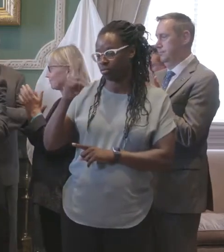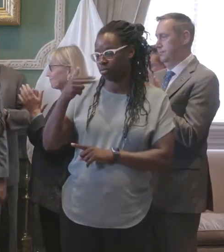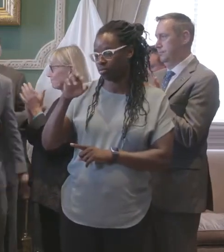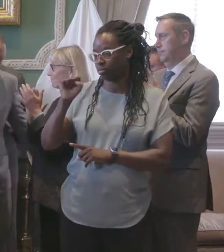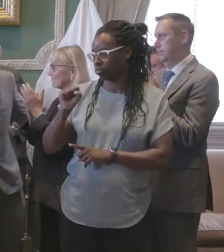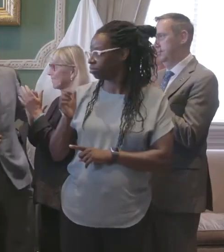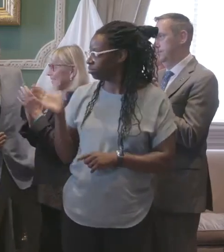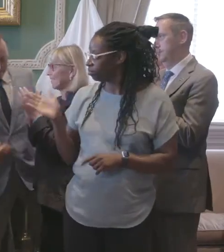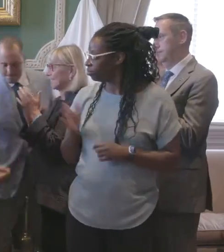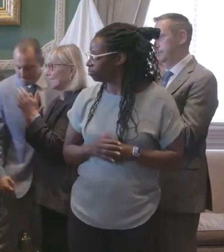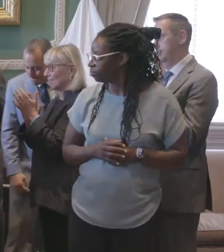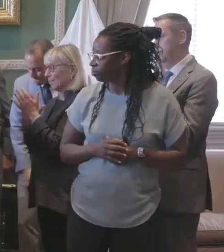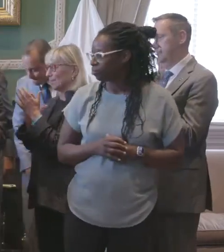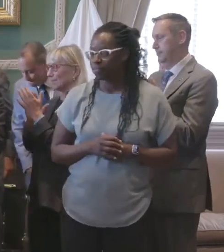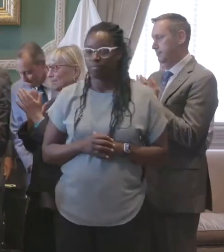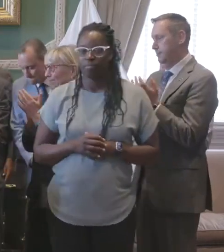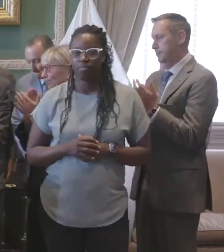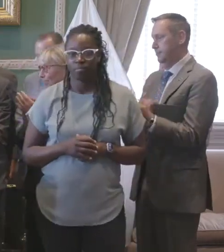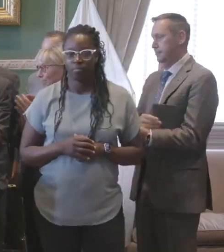Thank you, Aaron.